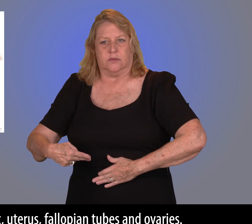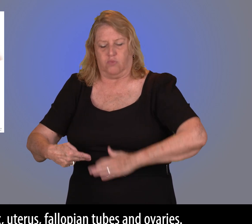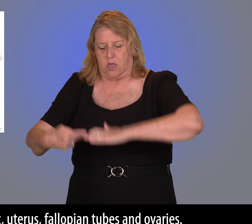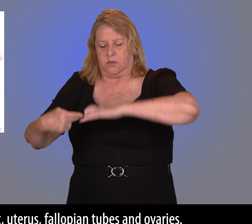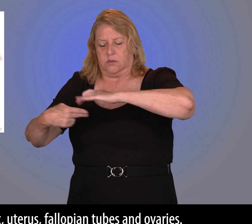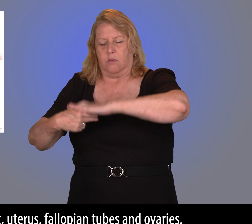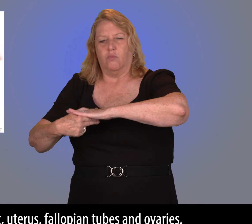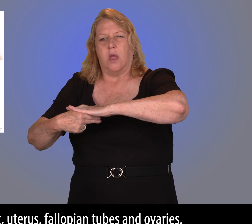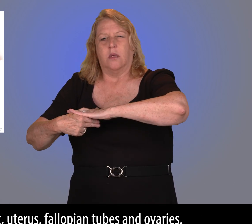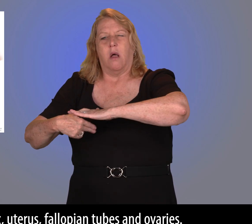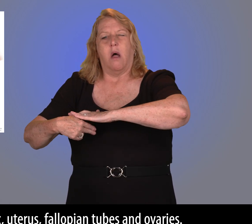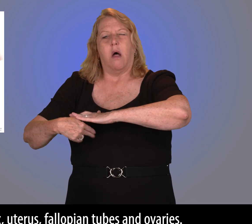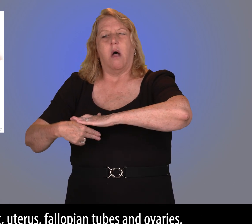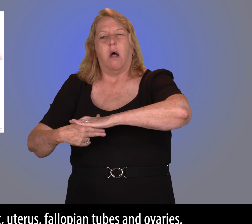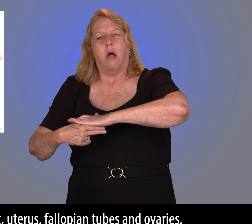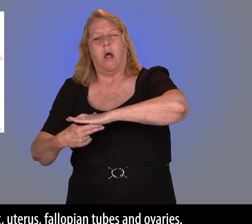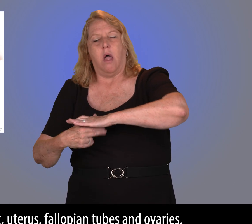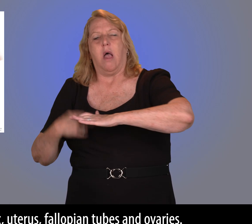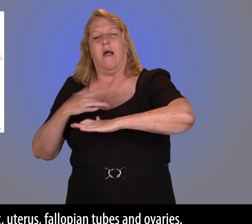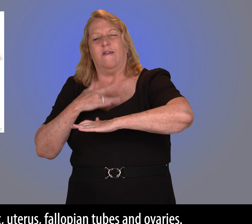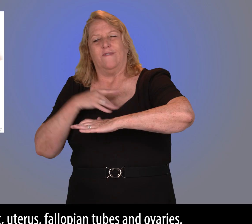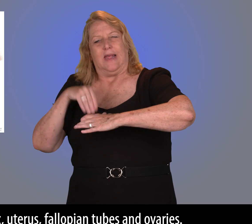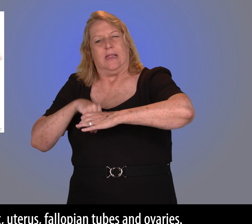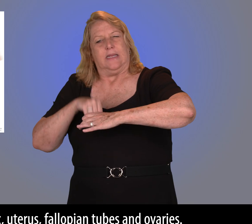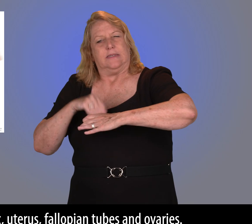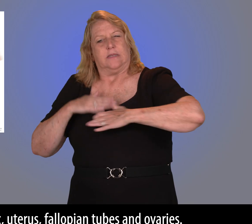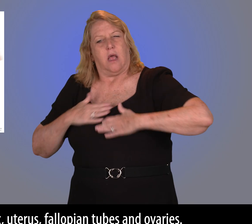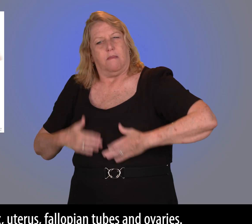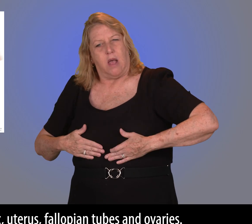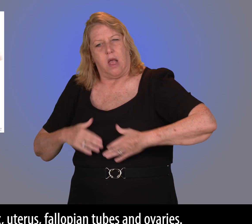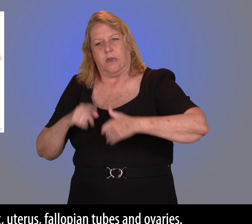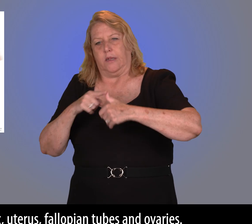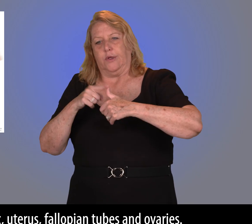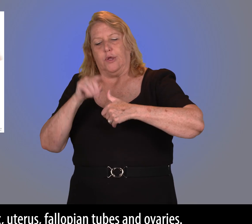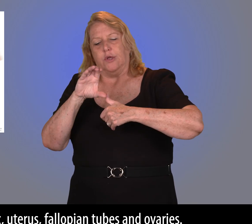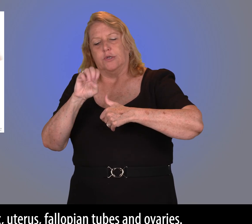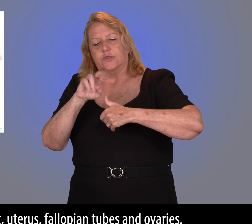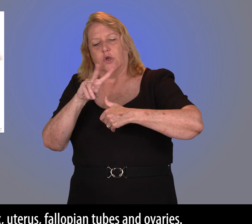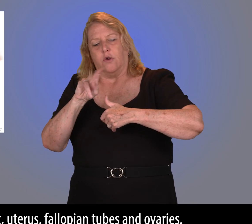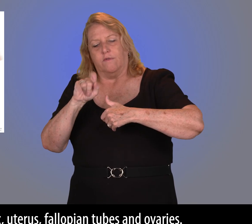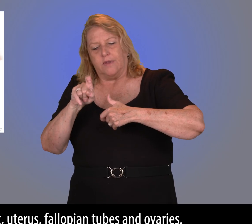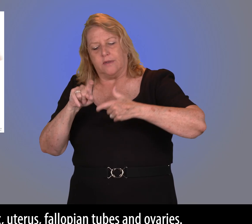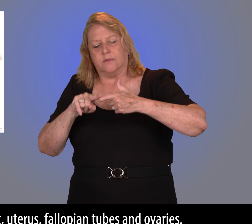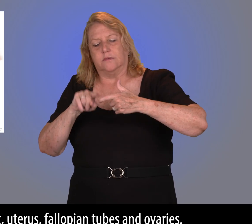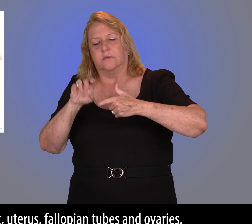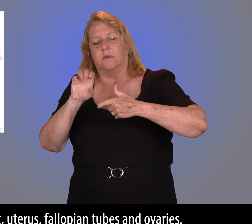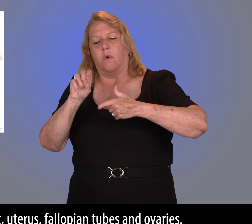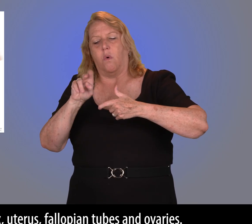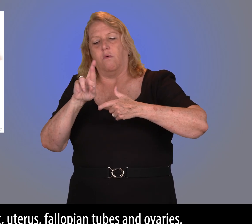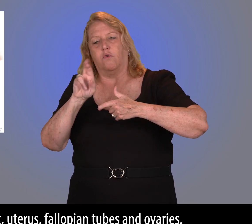feel the cervix, uterus, fallopian tubes, and ovaries.